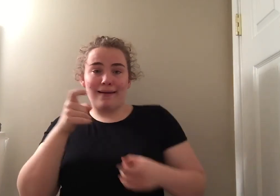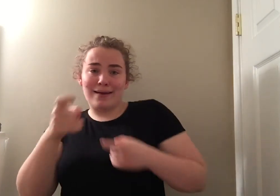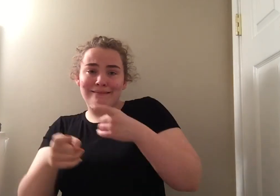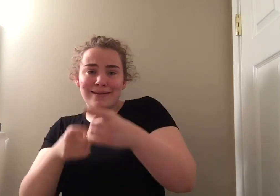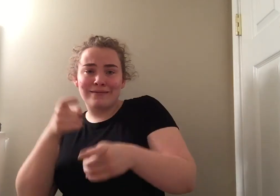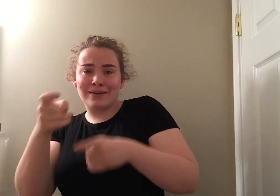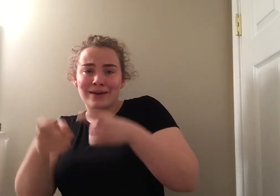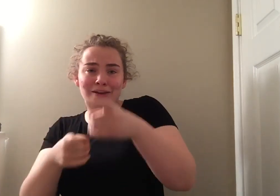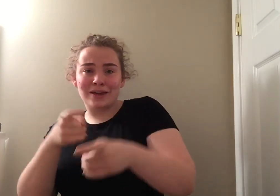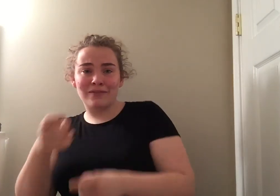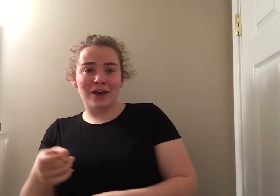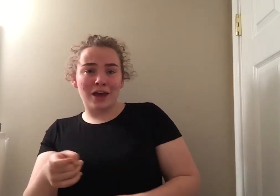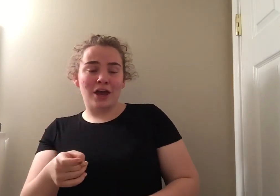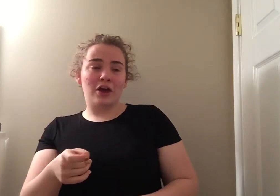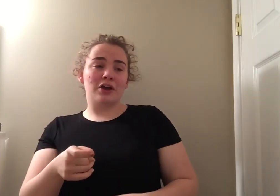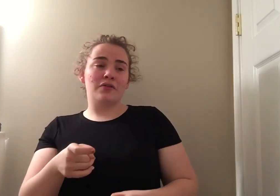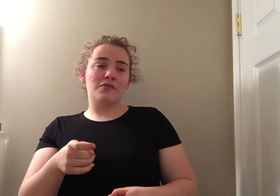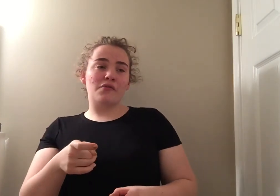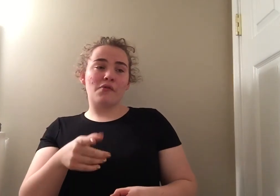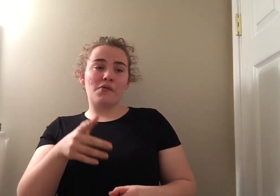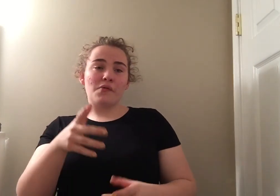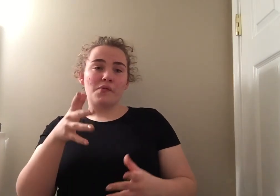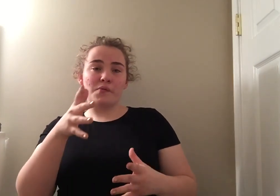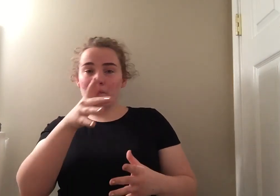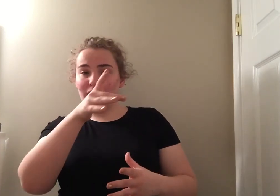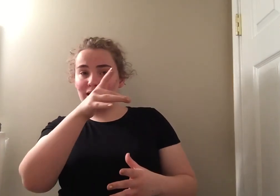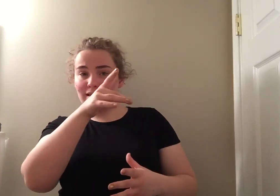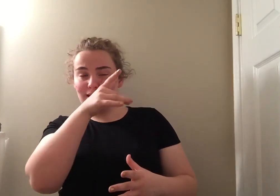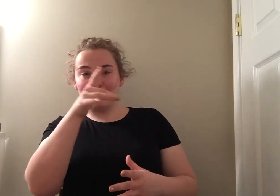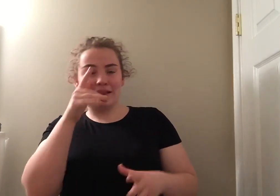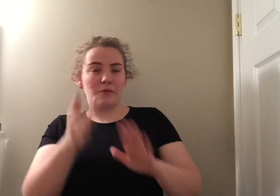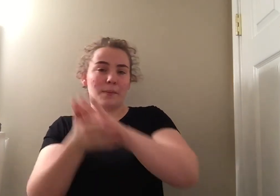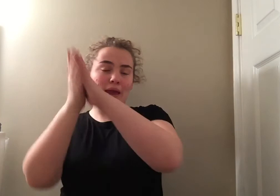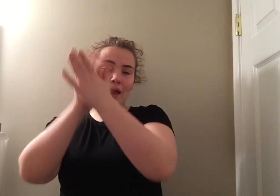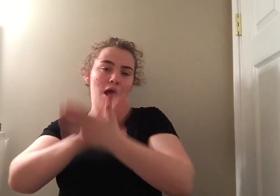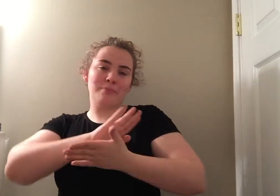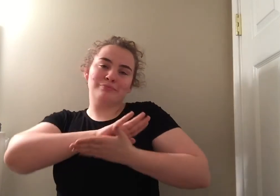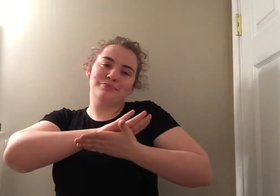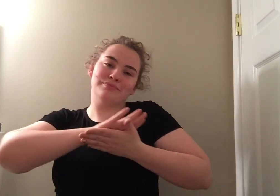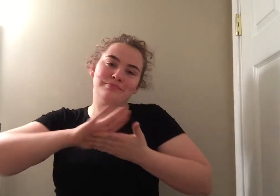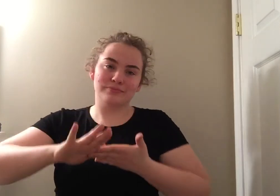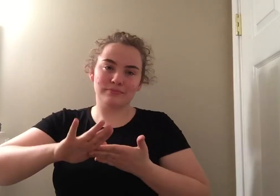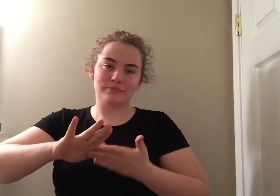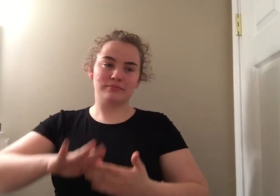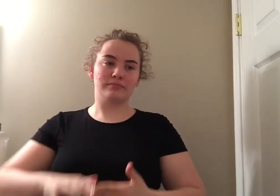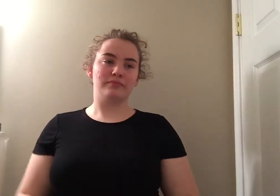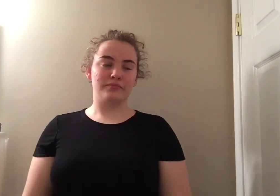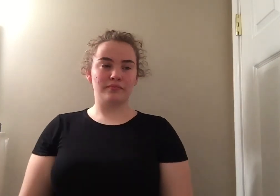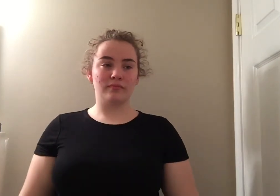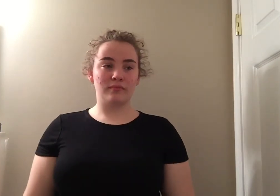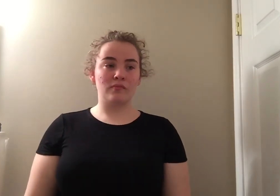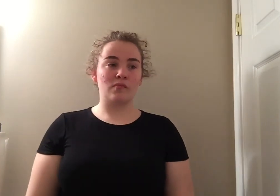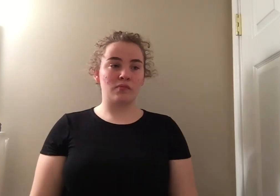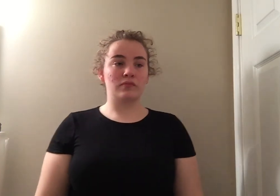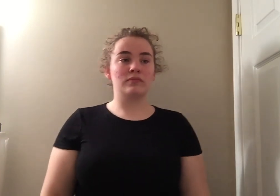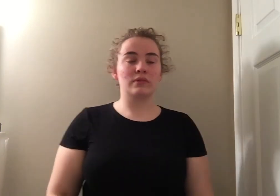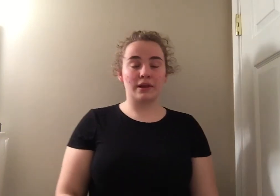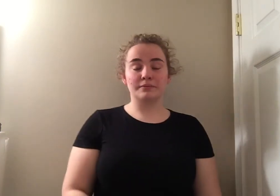want her to be nice to him. Right, and he agrees. Mackenzie is saying they think that she'll start